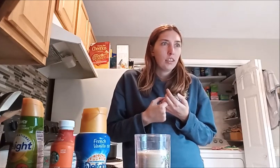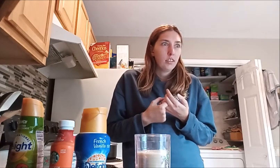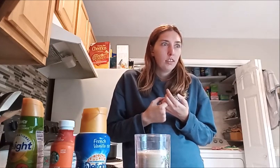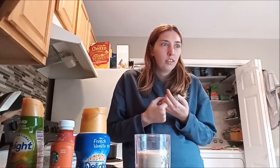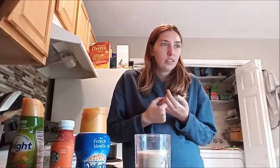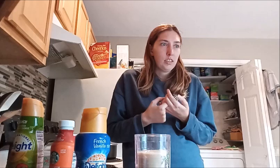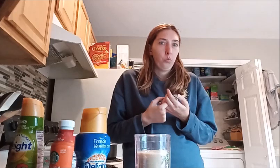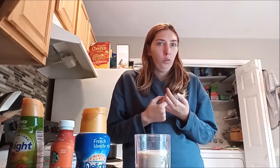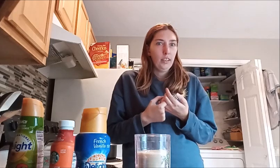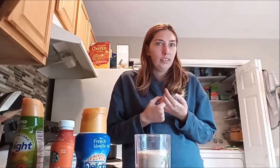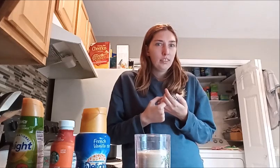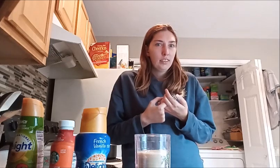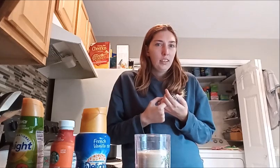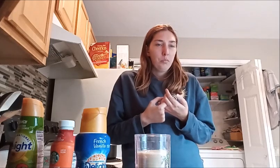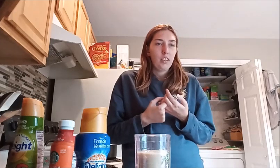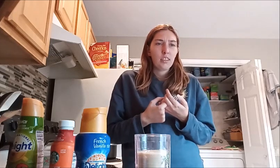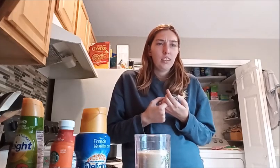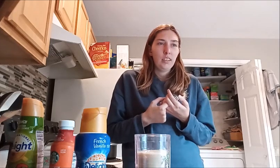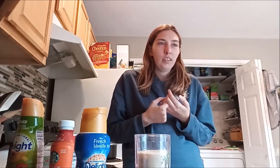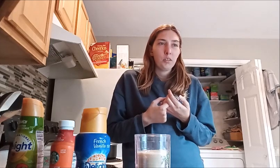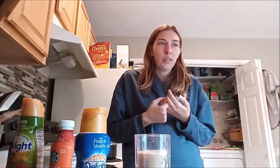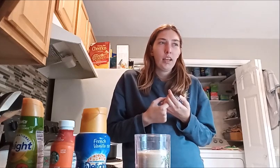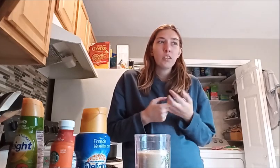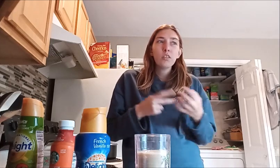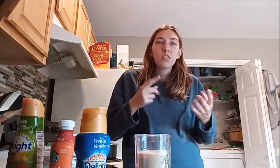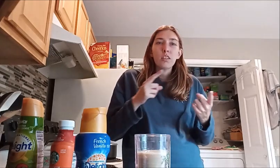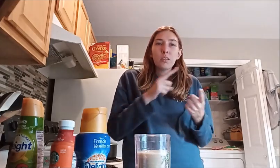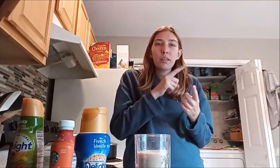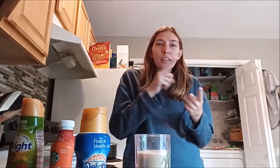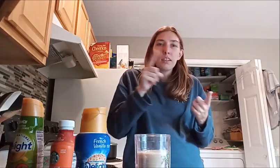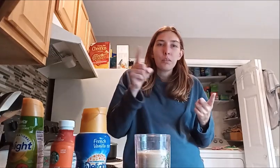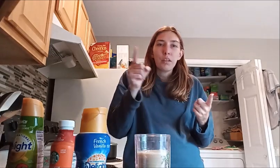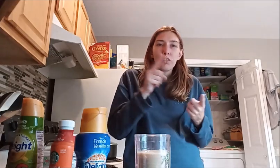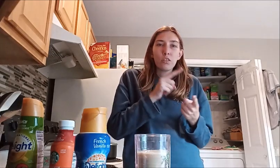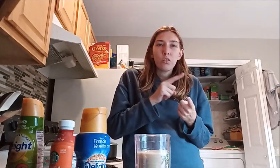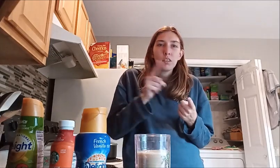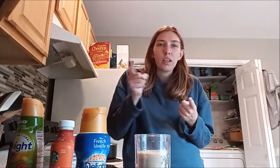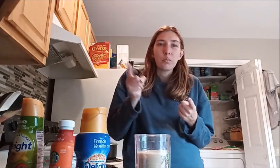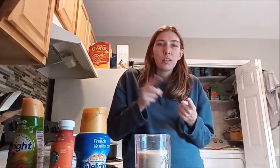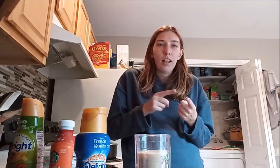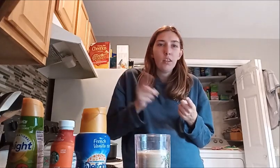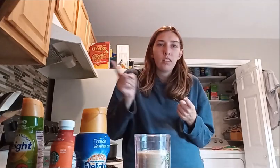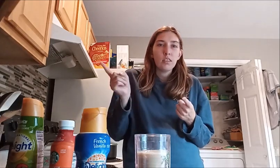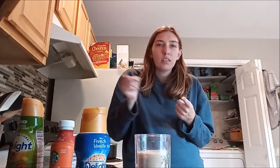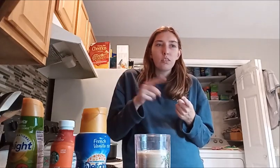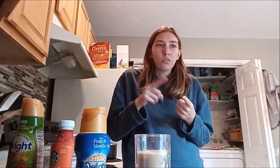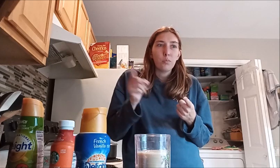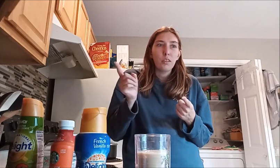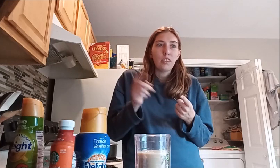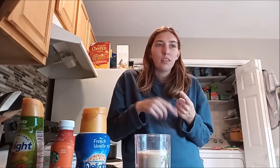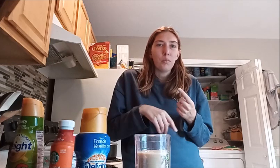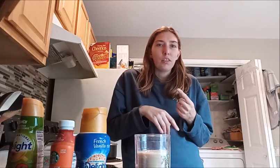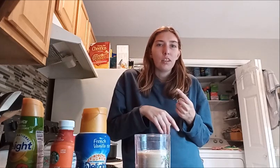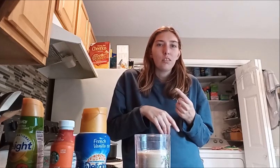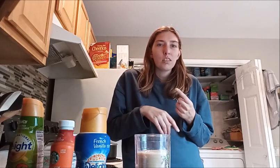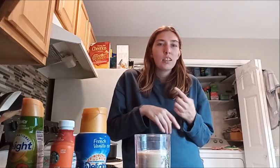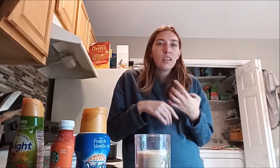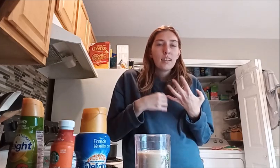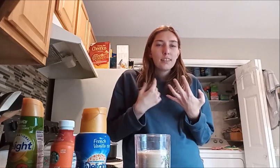when? Like, on the play, I used to do the zipline thing on the playgrounds all the time. I loved this little zipline on the playgrounds. So it's just like, I don't know